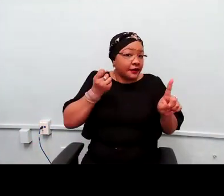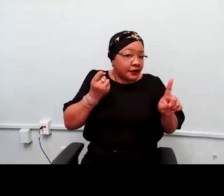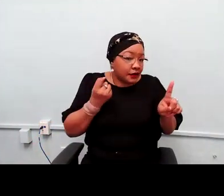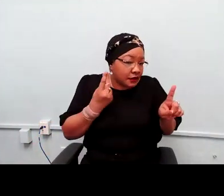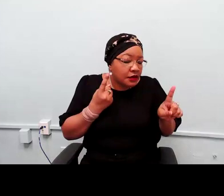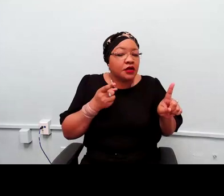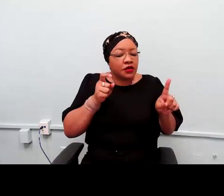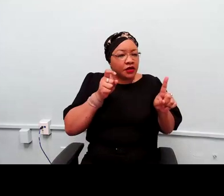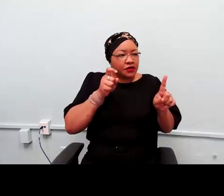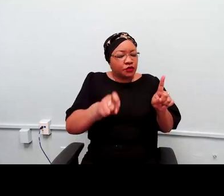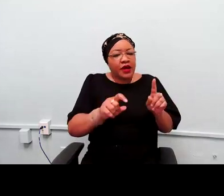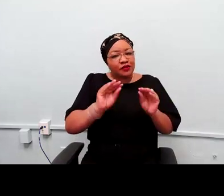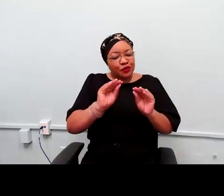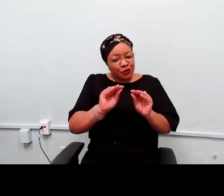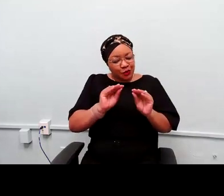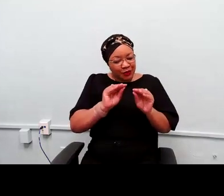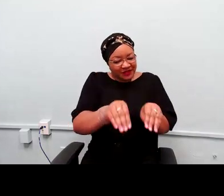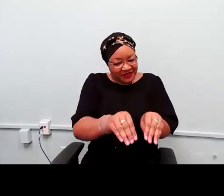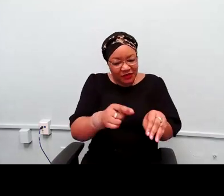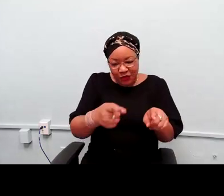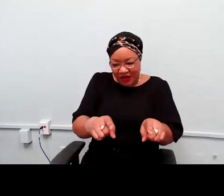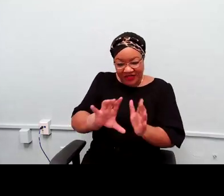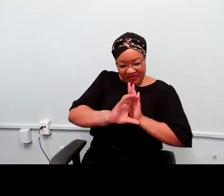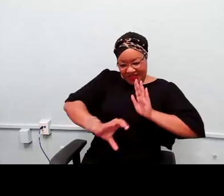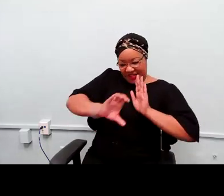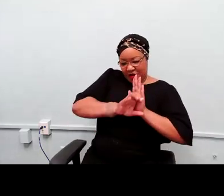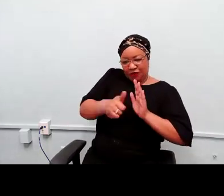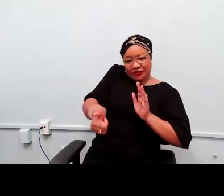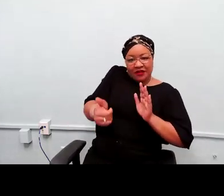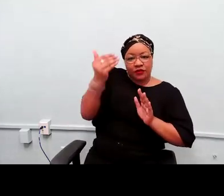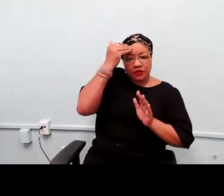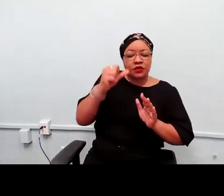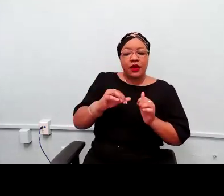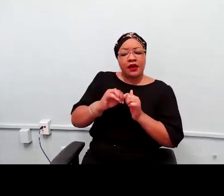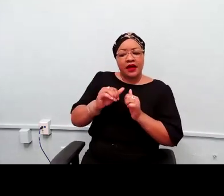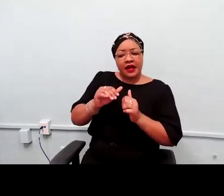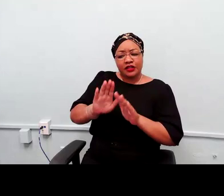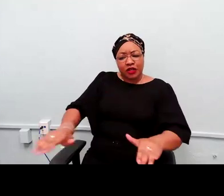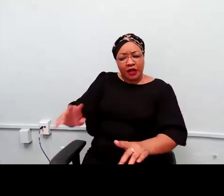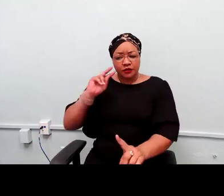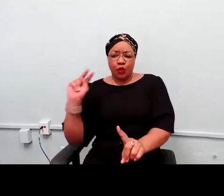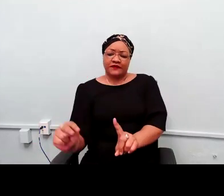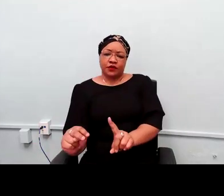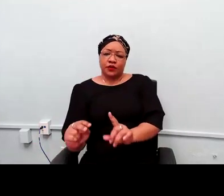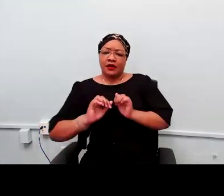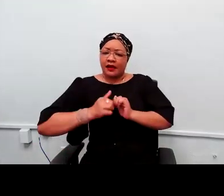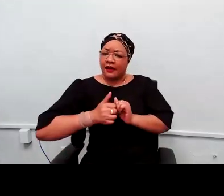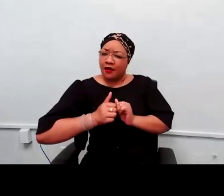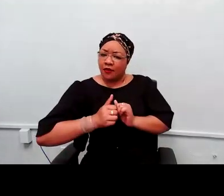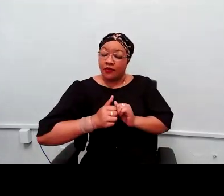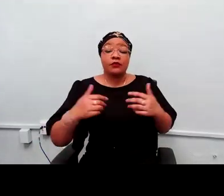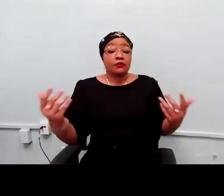that your character knows, right? So how would a child navigate that territory? Which is not that hard to do